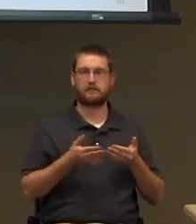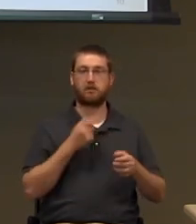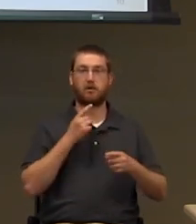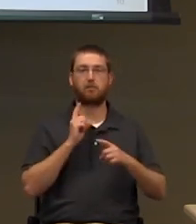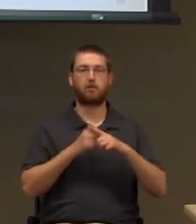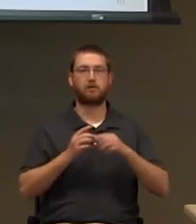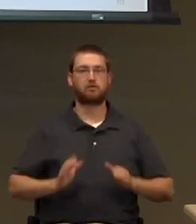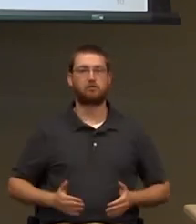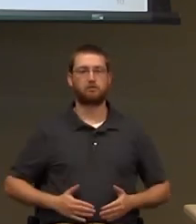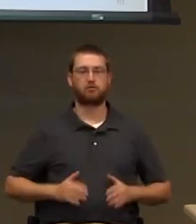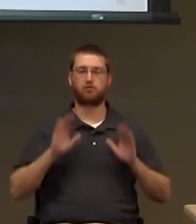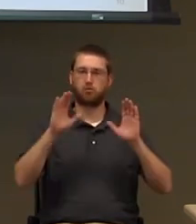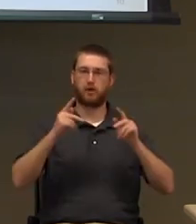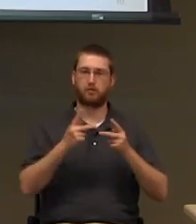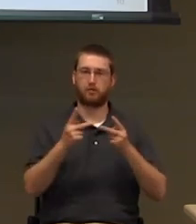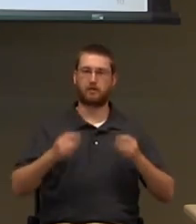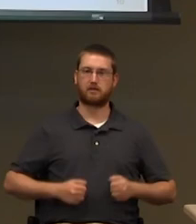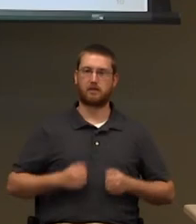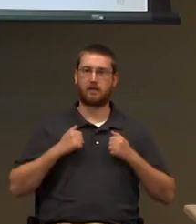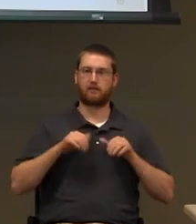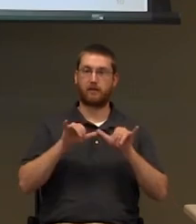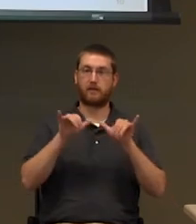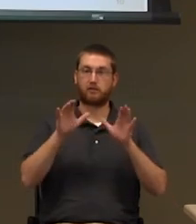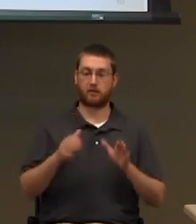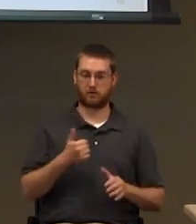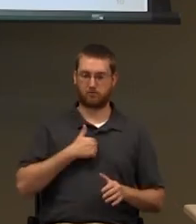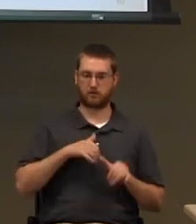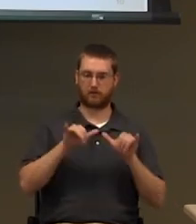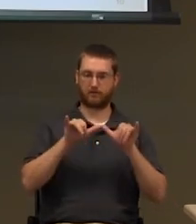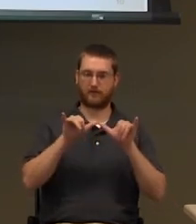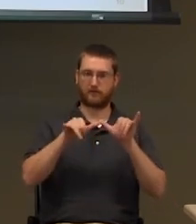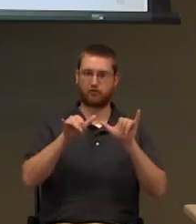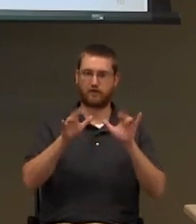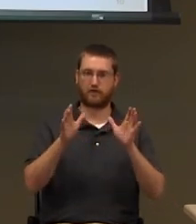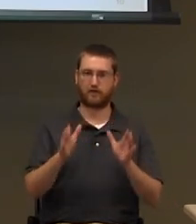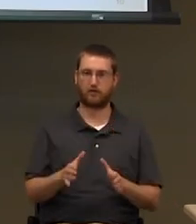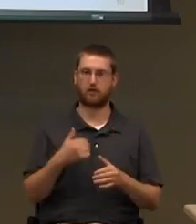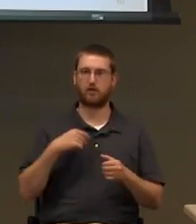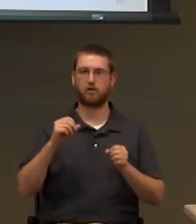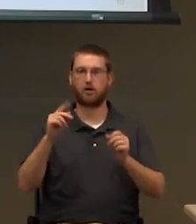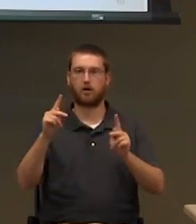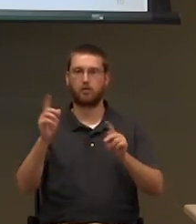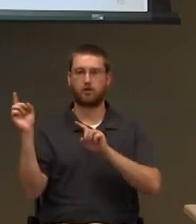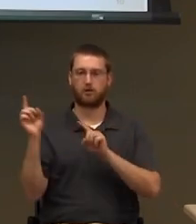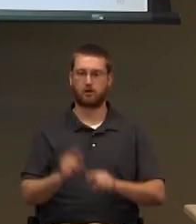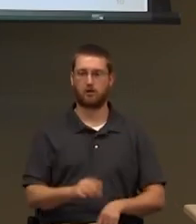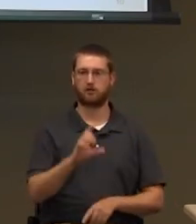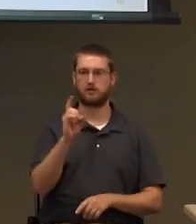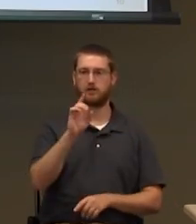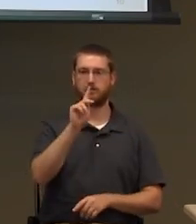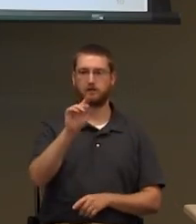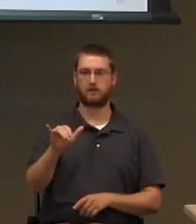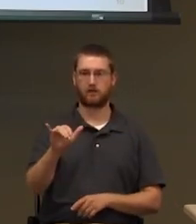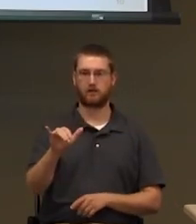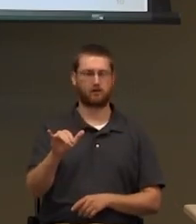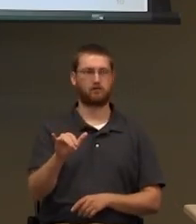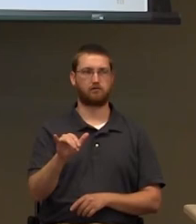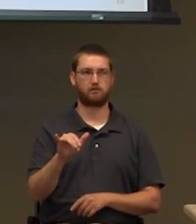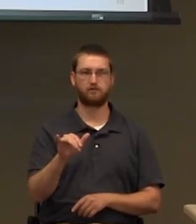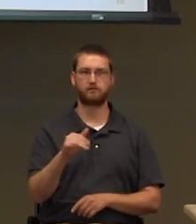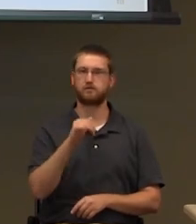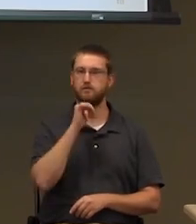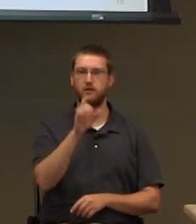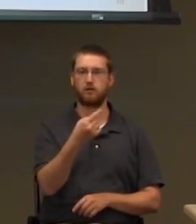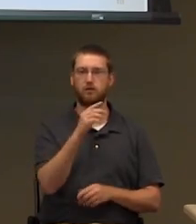place to live. If I were an engineer, I'm not, but if I were an engineer and there was an opportunity to locate in Danville, Kentucky, this is not one